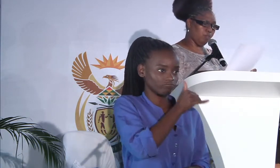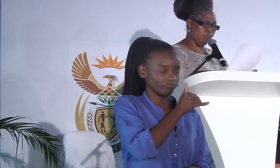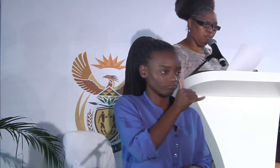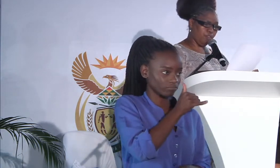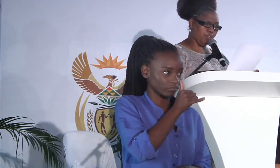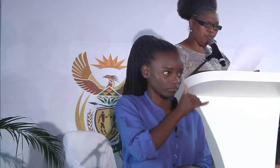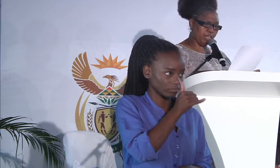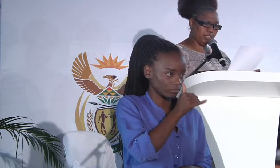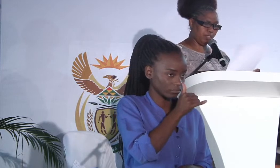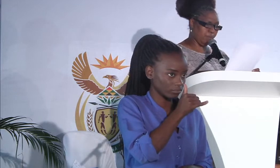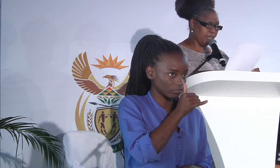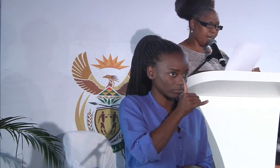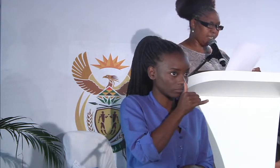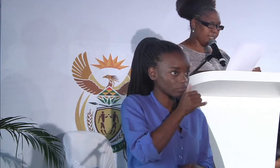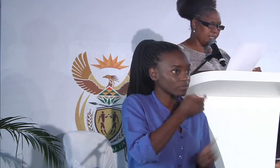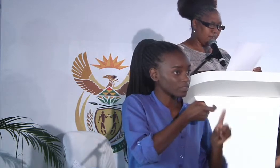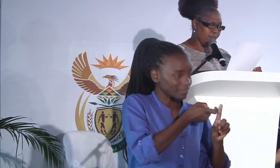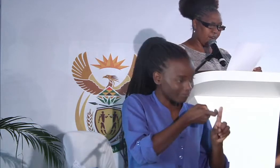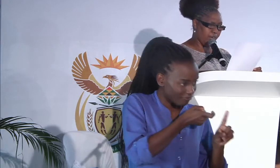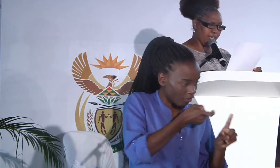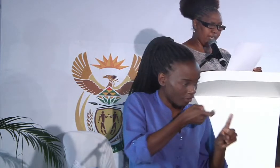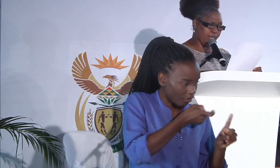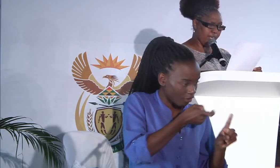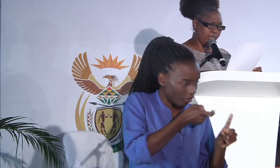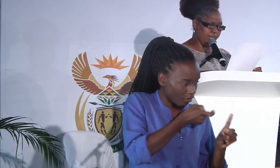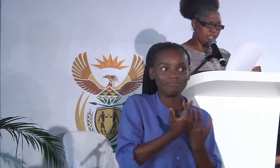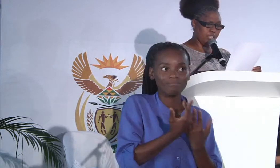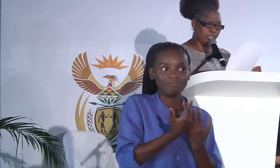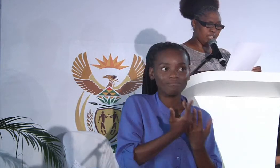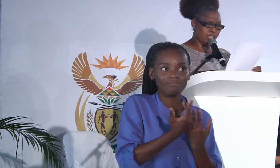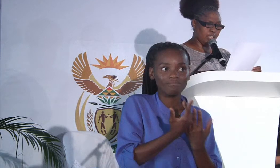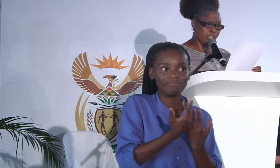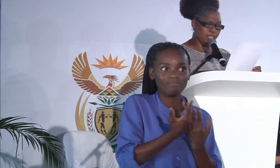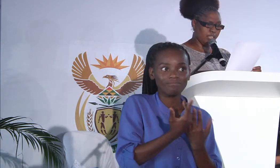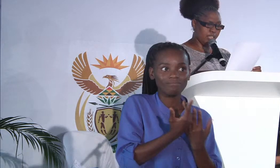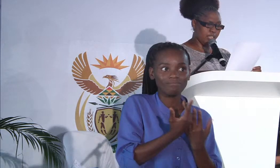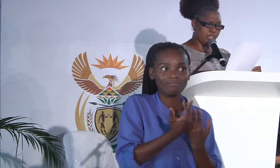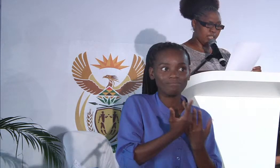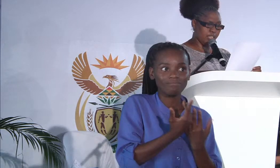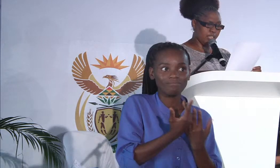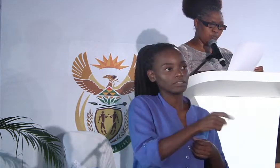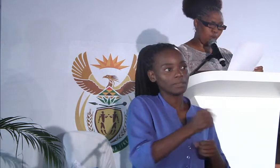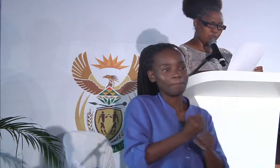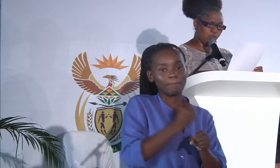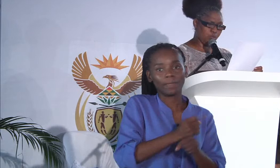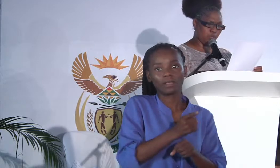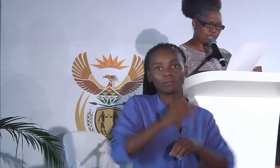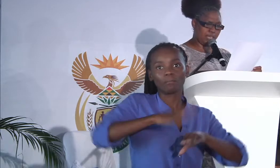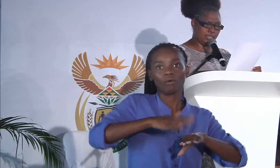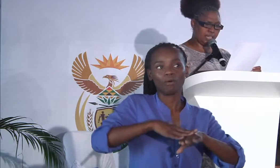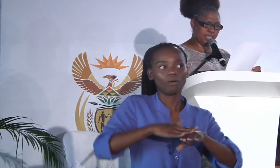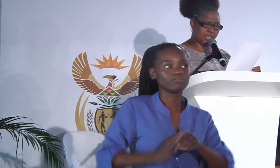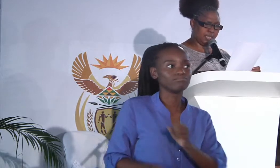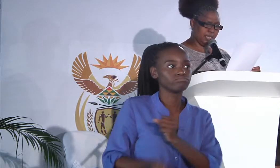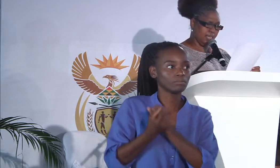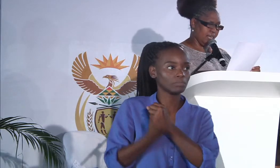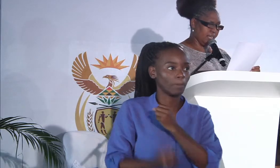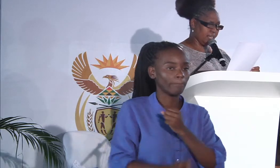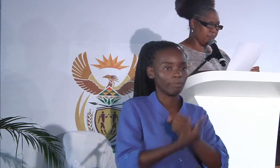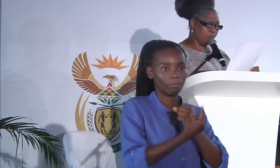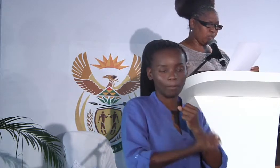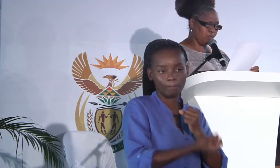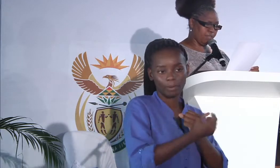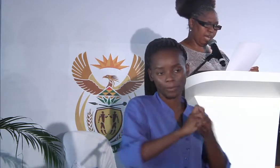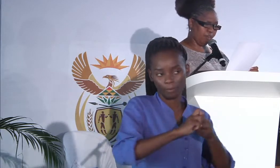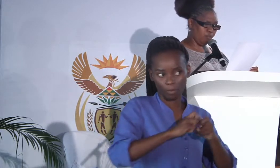responsible for numerous human rights violations, as well as was also stated in